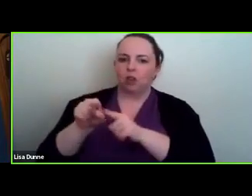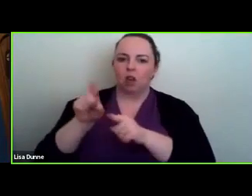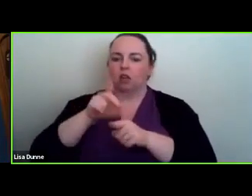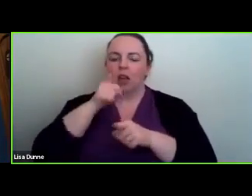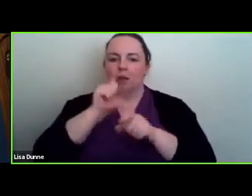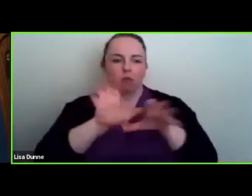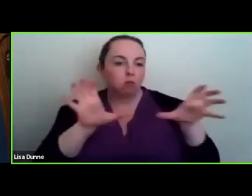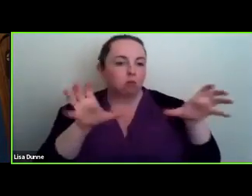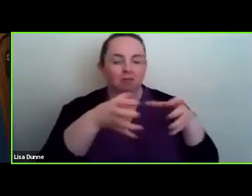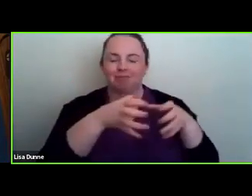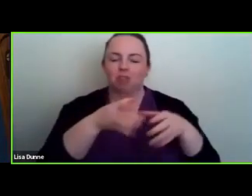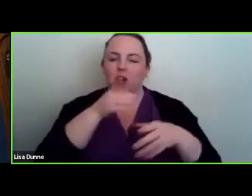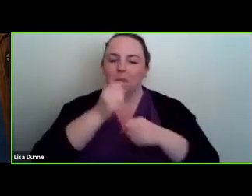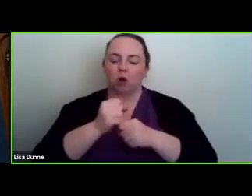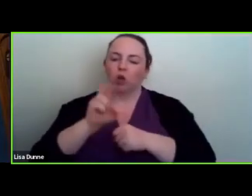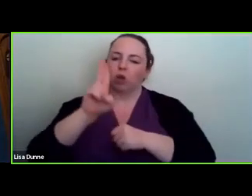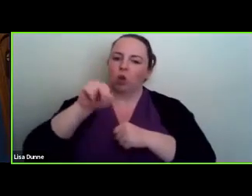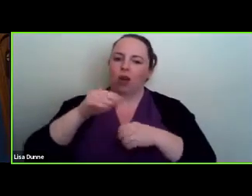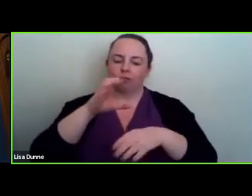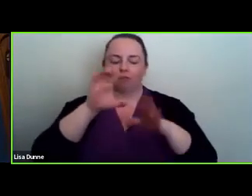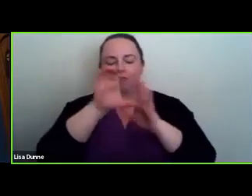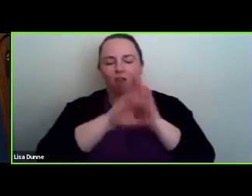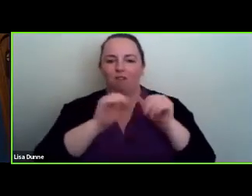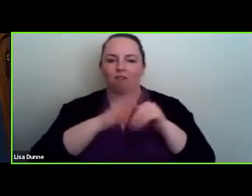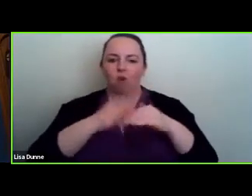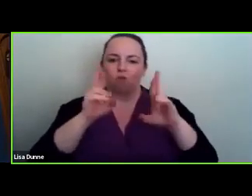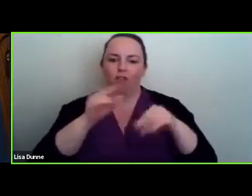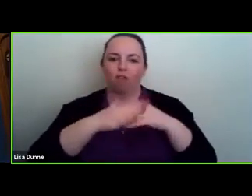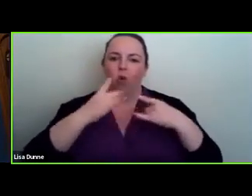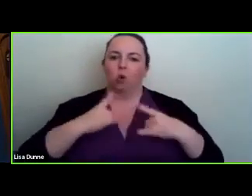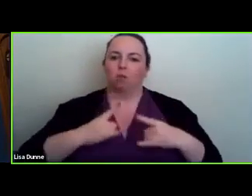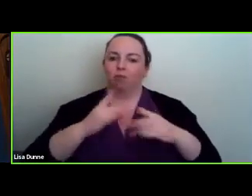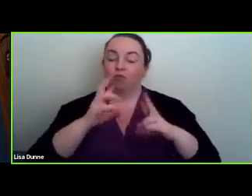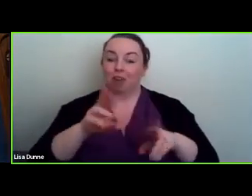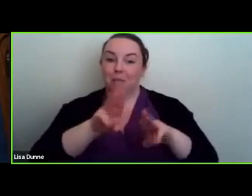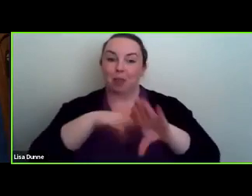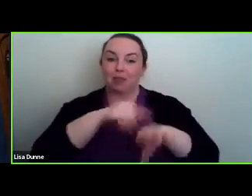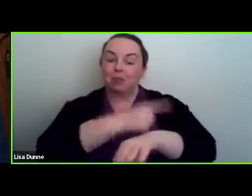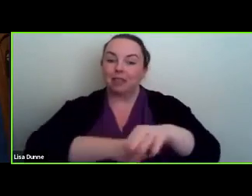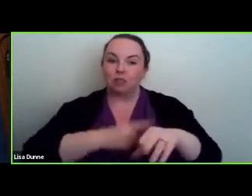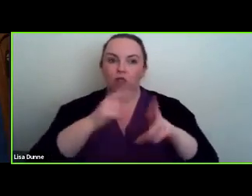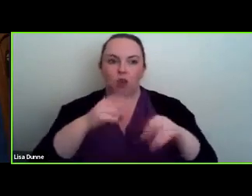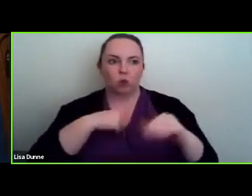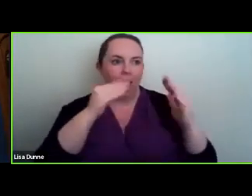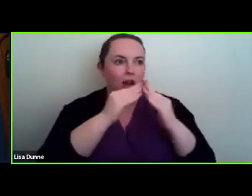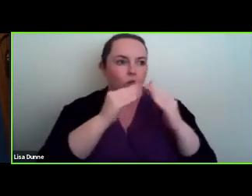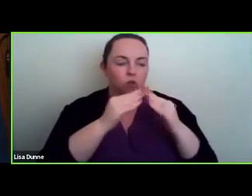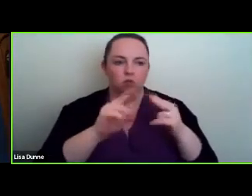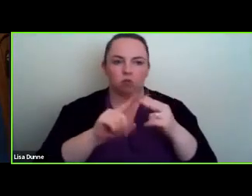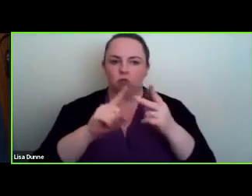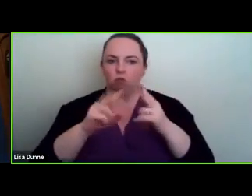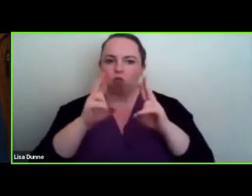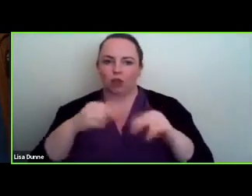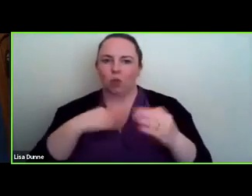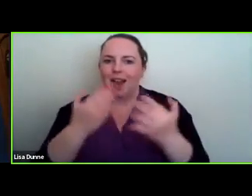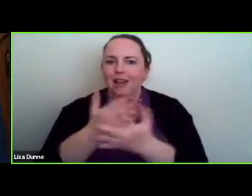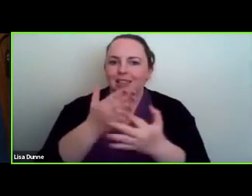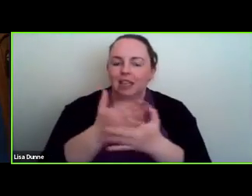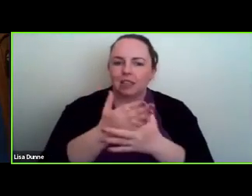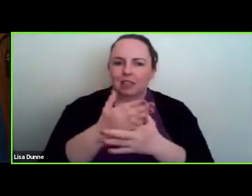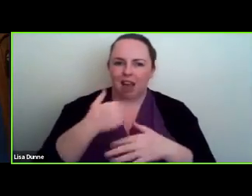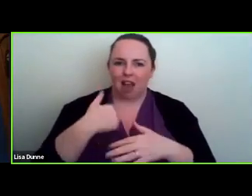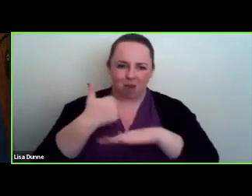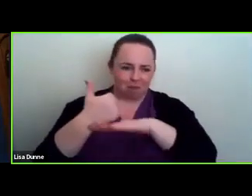UN Convention on the Rights of People with Disabilities, and ensuring that a right to dignity, a right to housing, and a right to access are fundamental to how